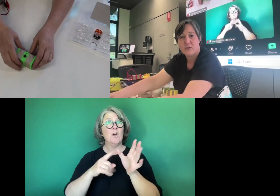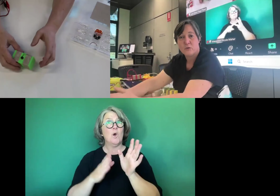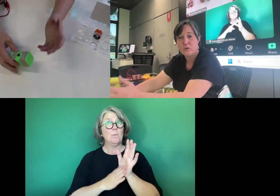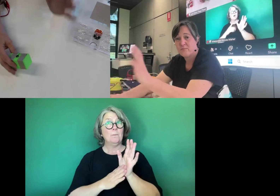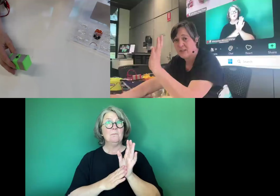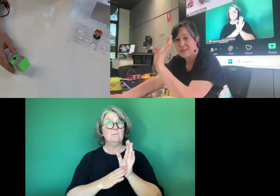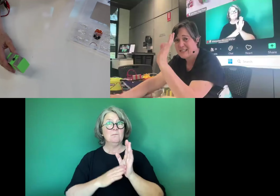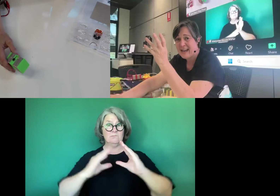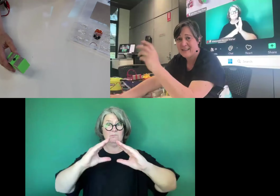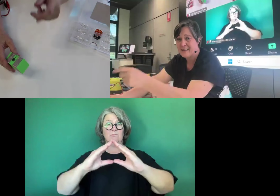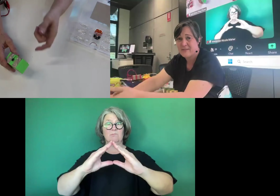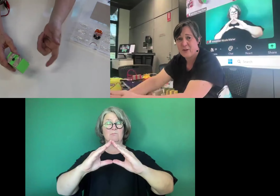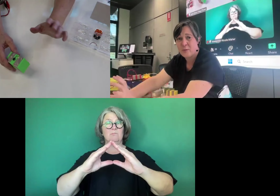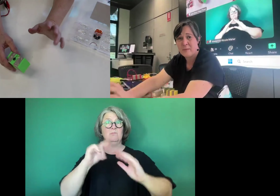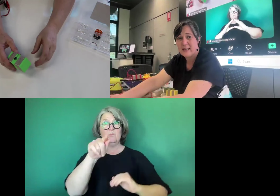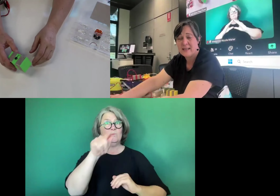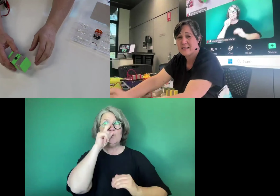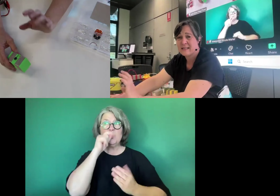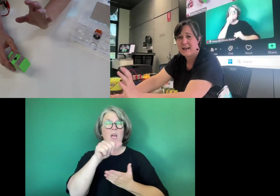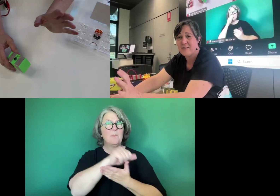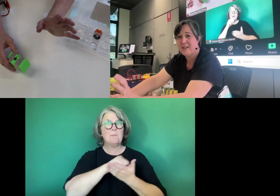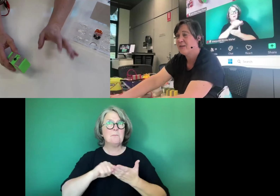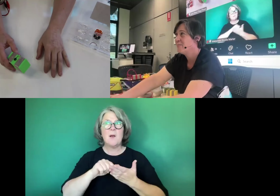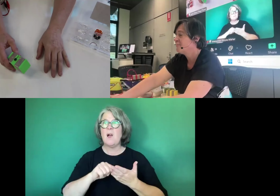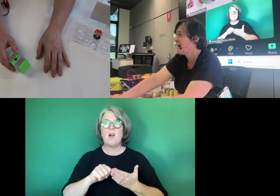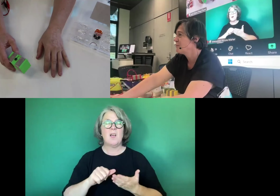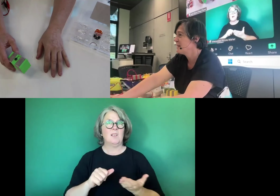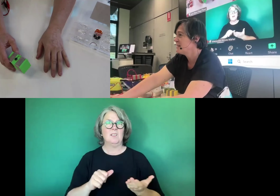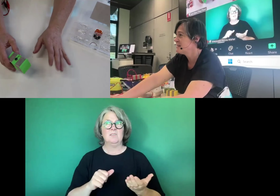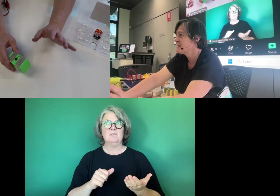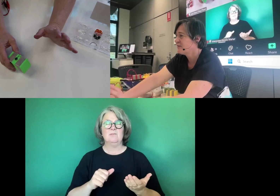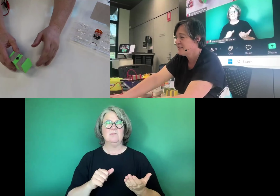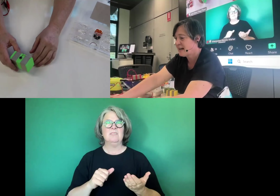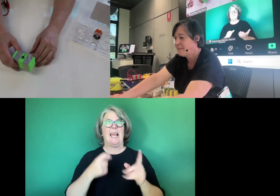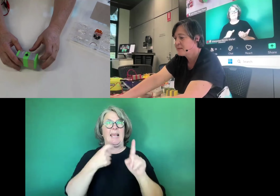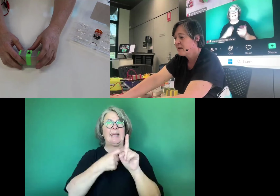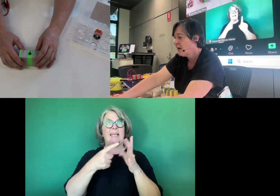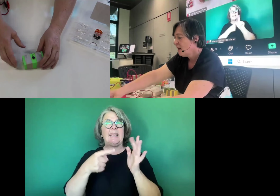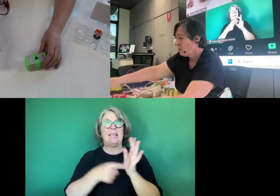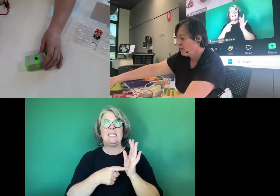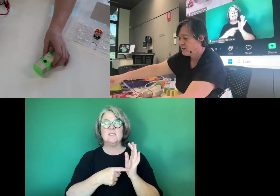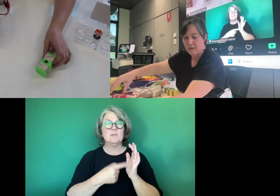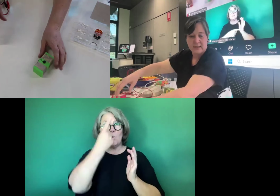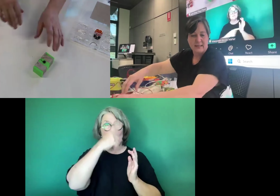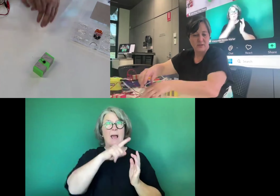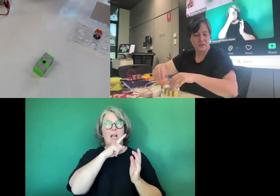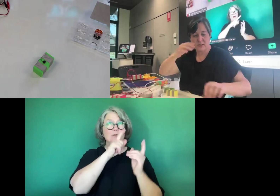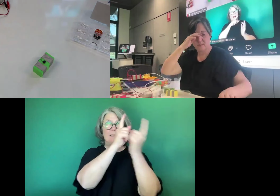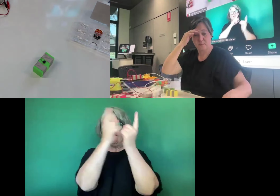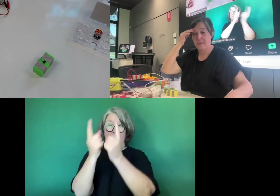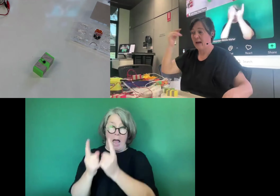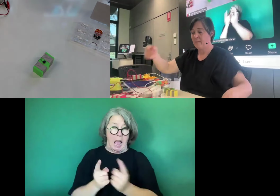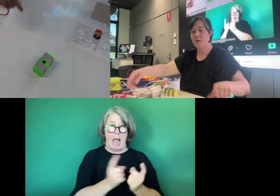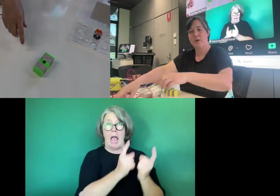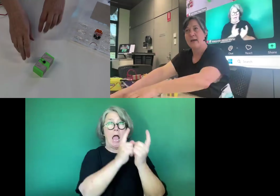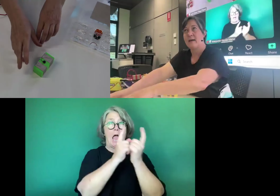shapes in your, standard foam kits, 100 pieces, different shapes. What you do is you